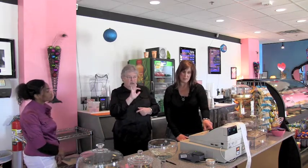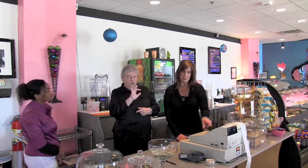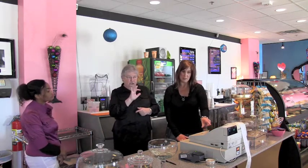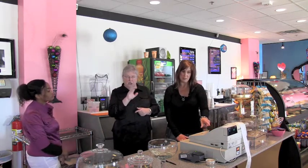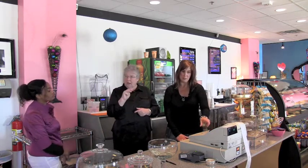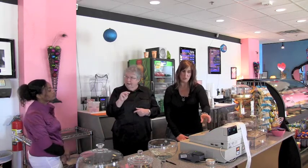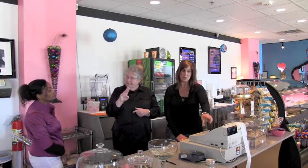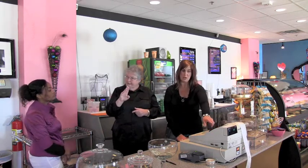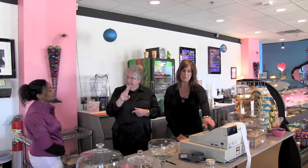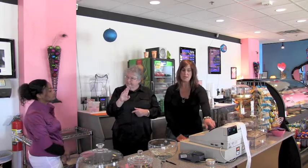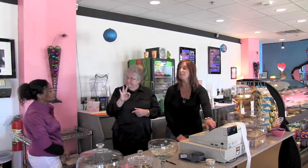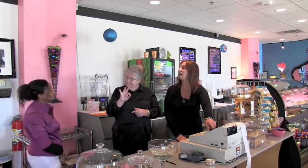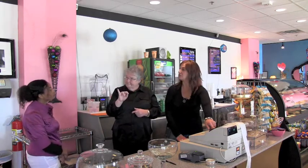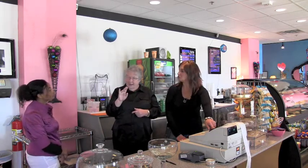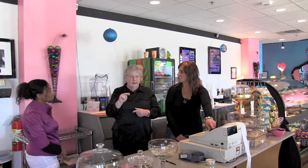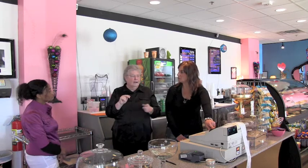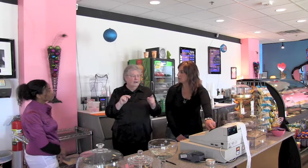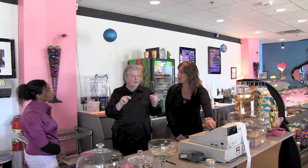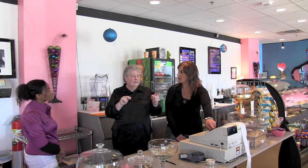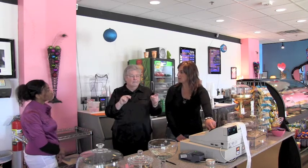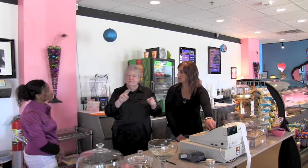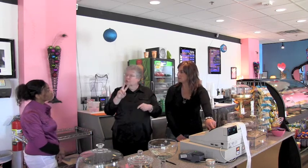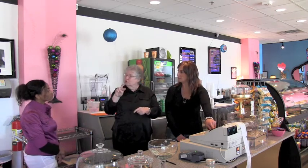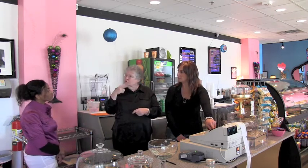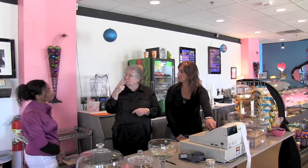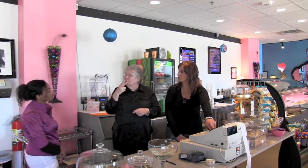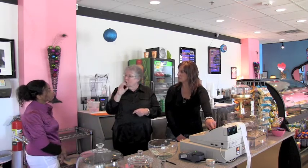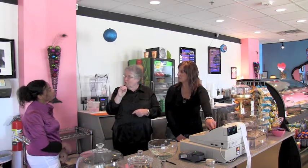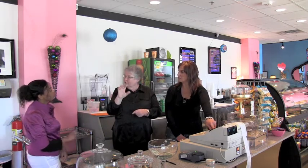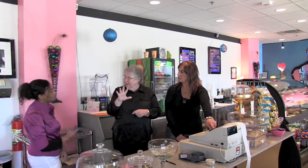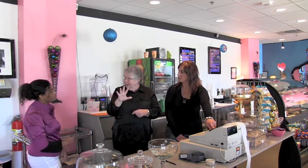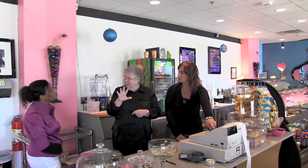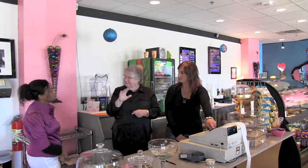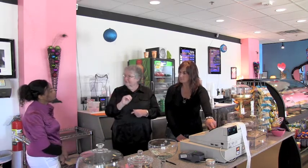muffin, which comes up at $2.05.